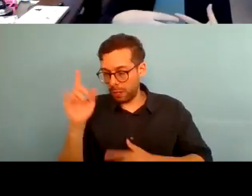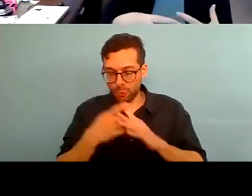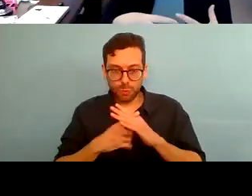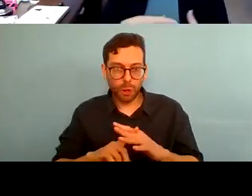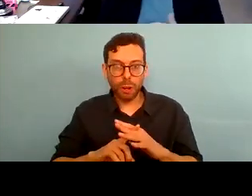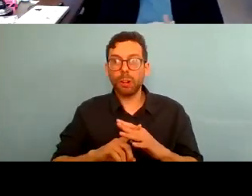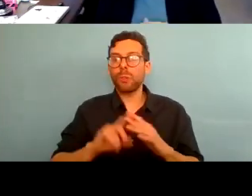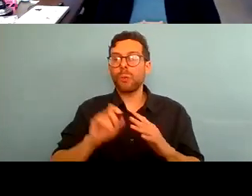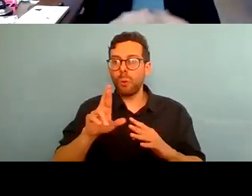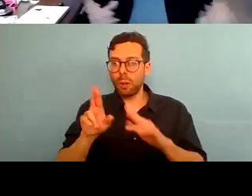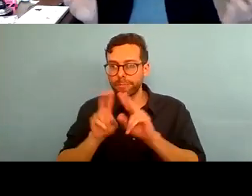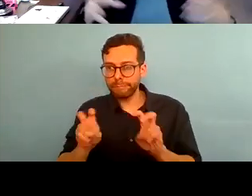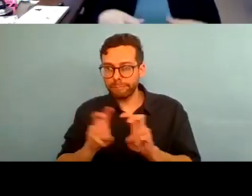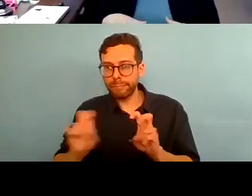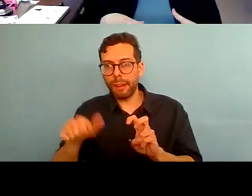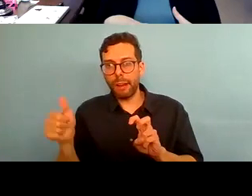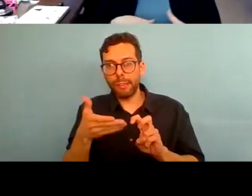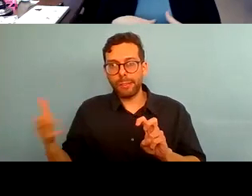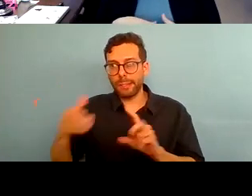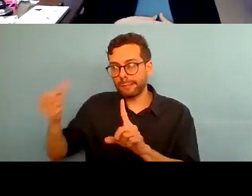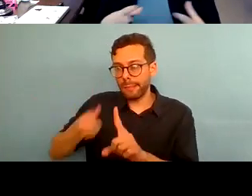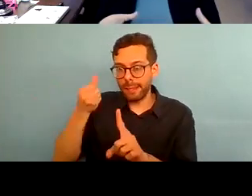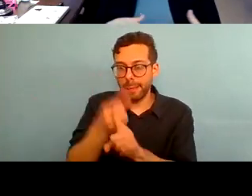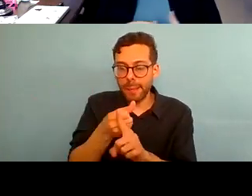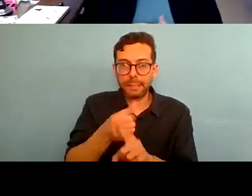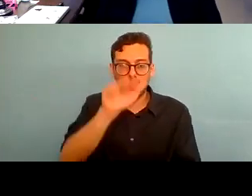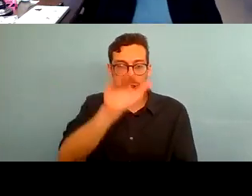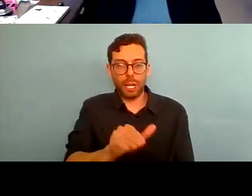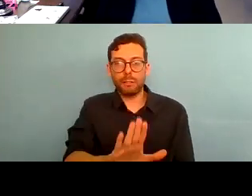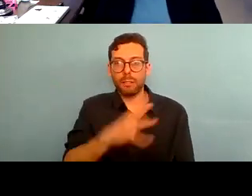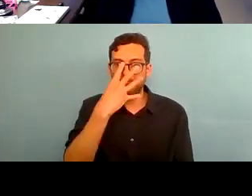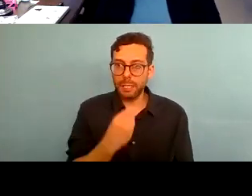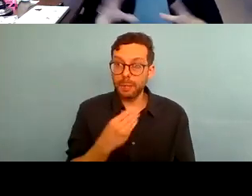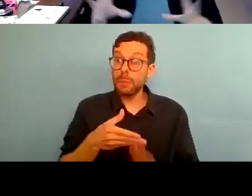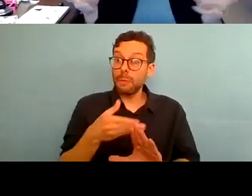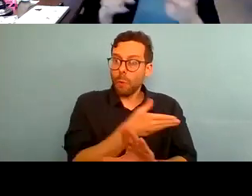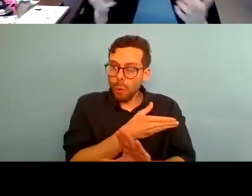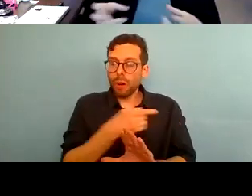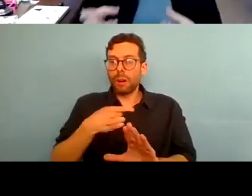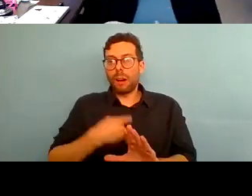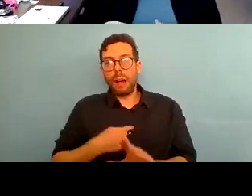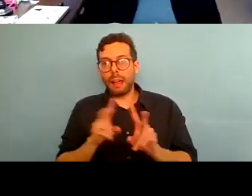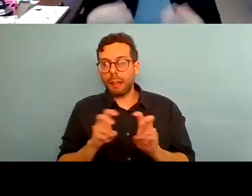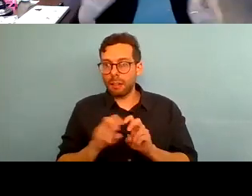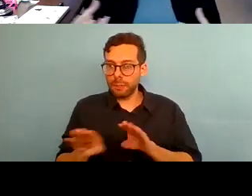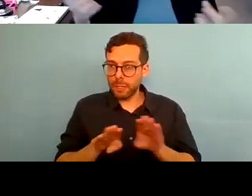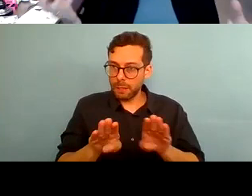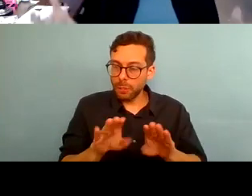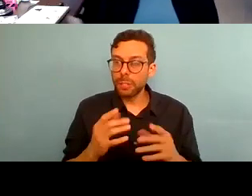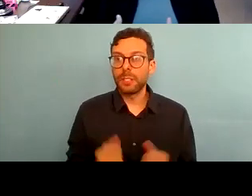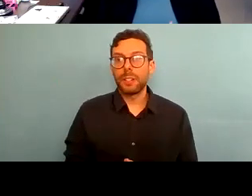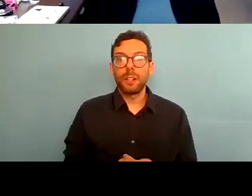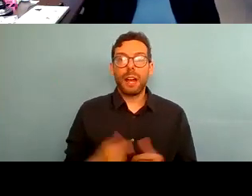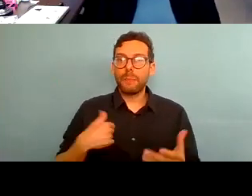impacting this child's sleep before I start digging in on the behavioral aspects of things. Okay, so I want to collect all that information. I'm assessing